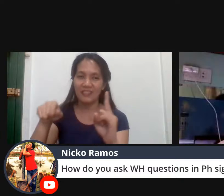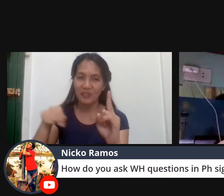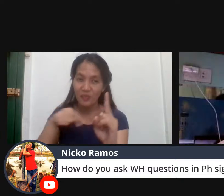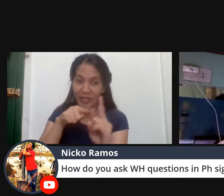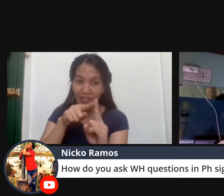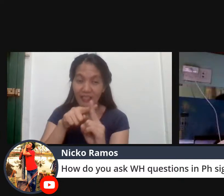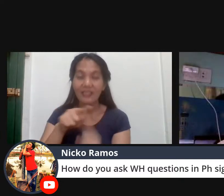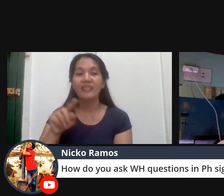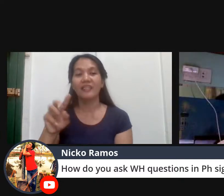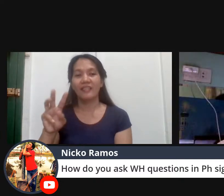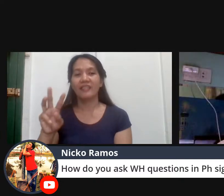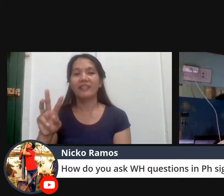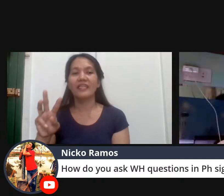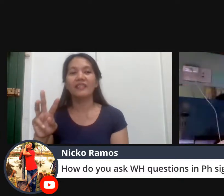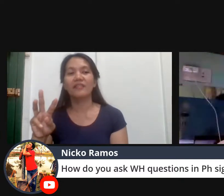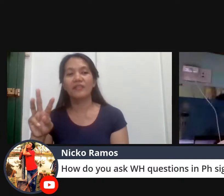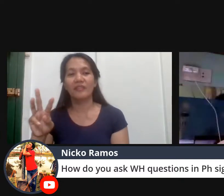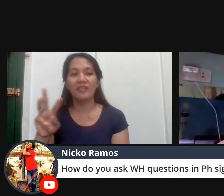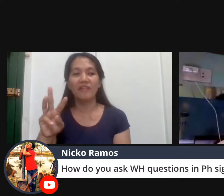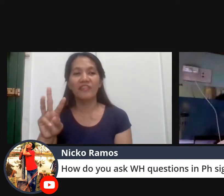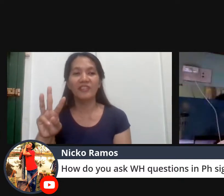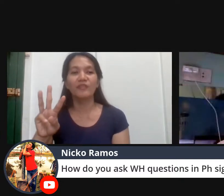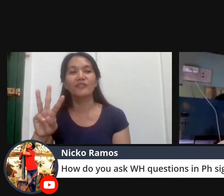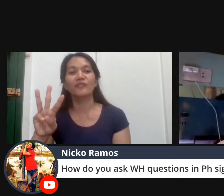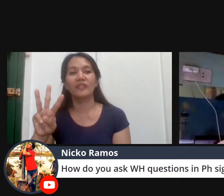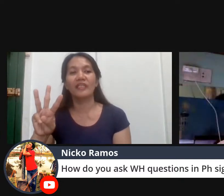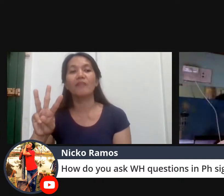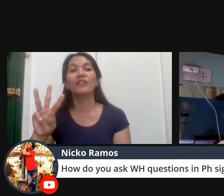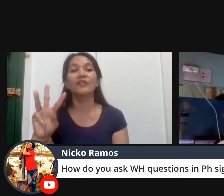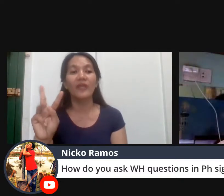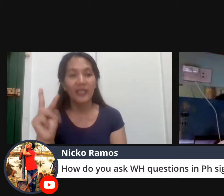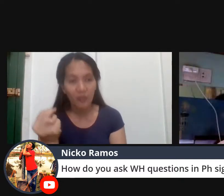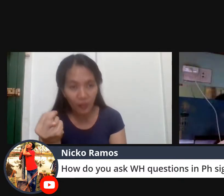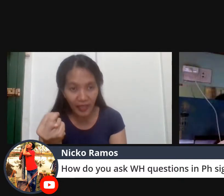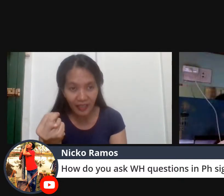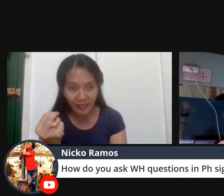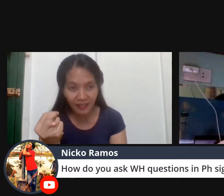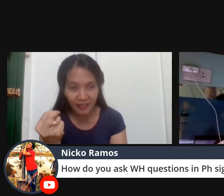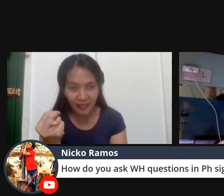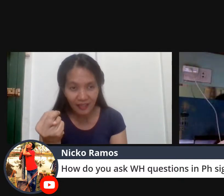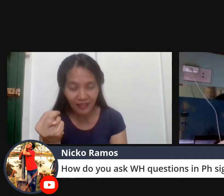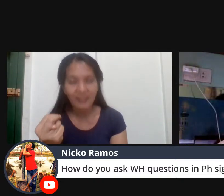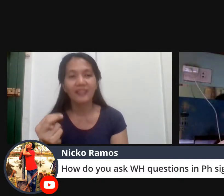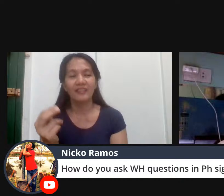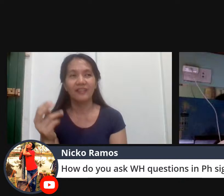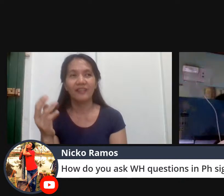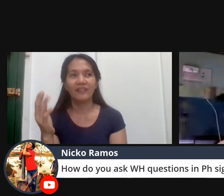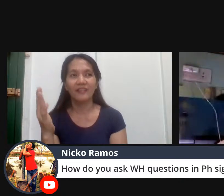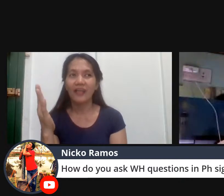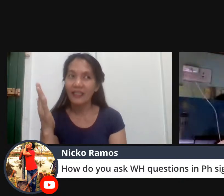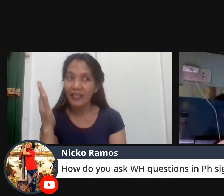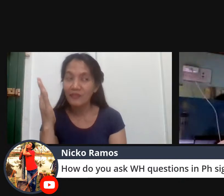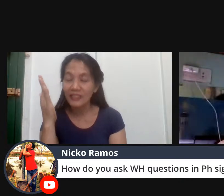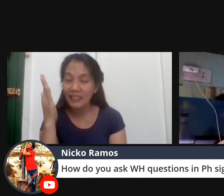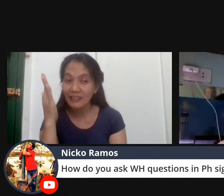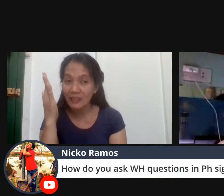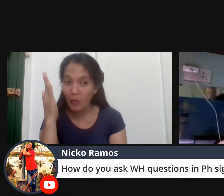ka na feel mo. This is when. The FSL would W-N.